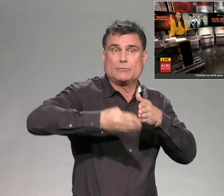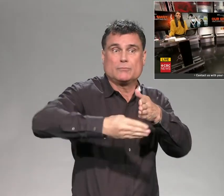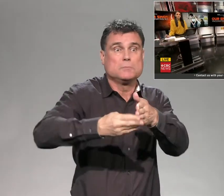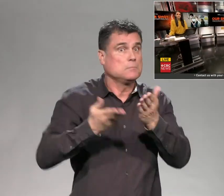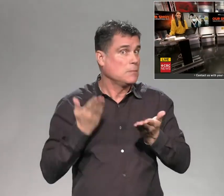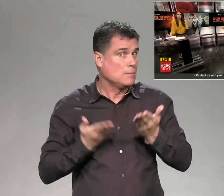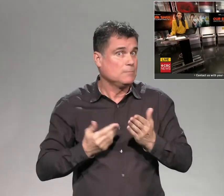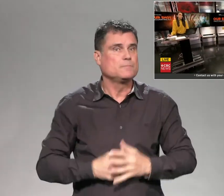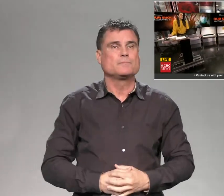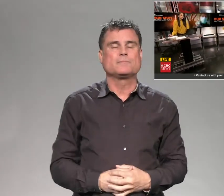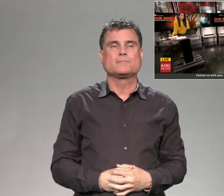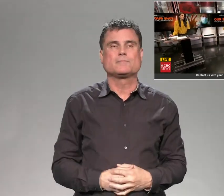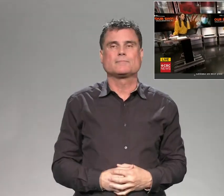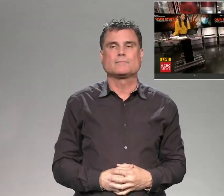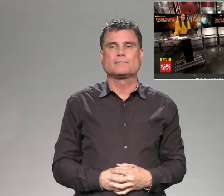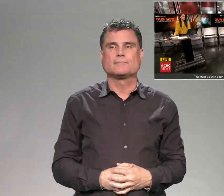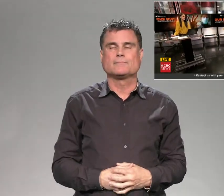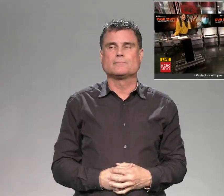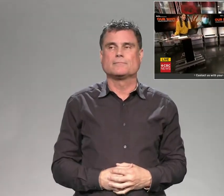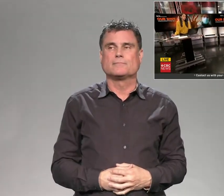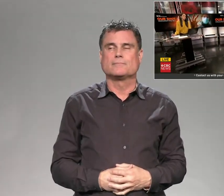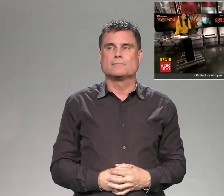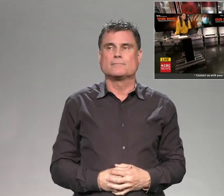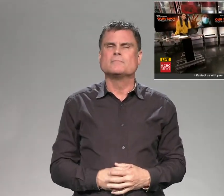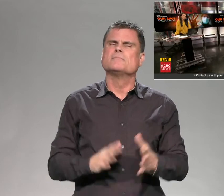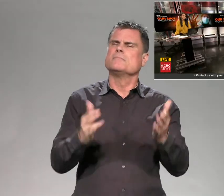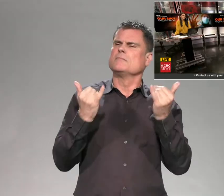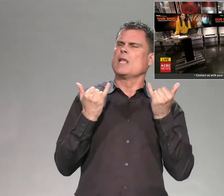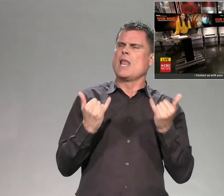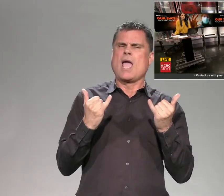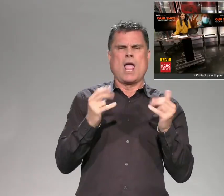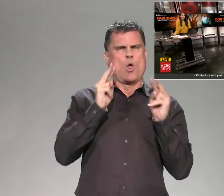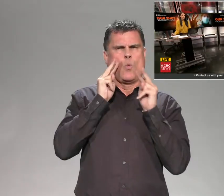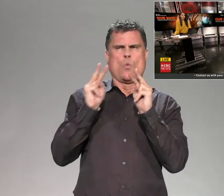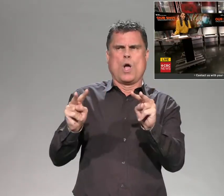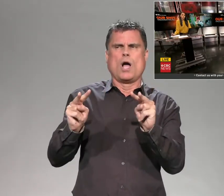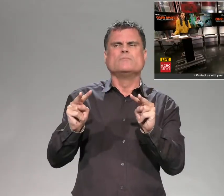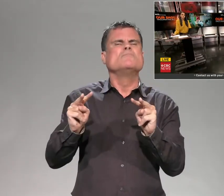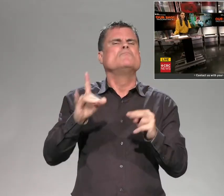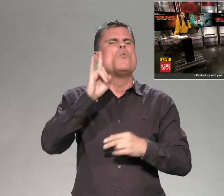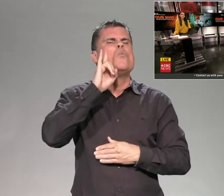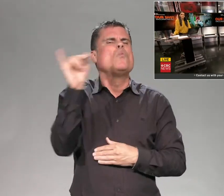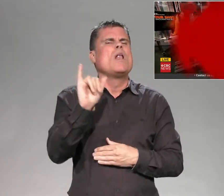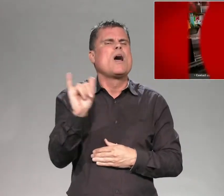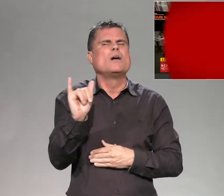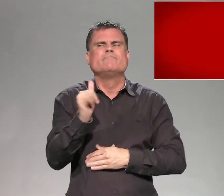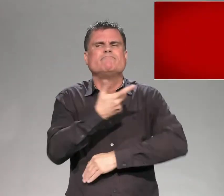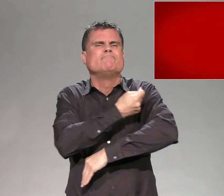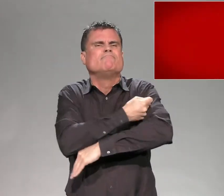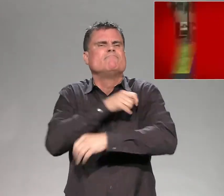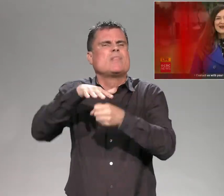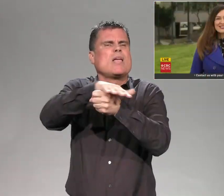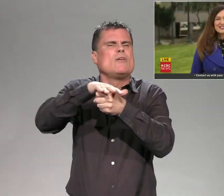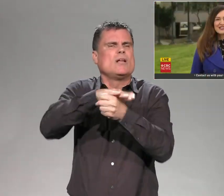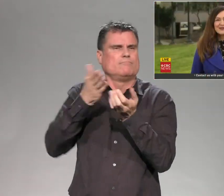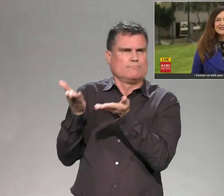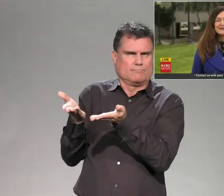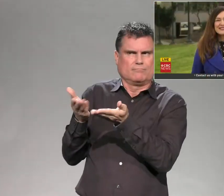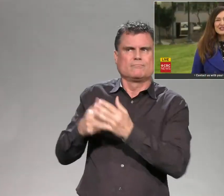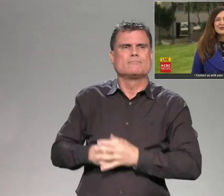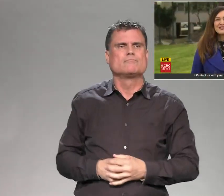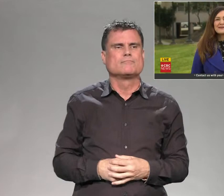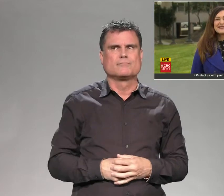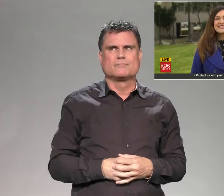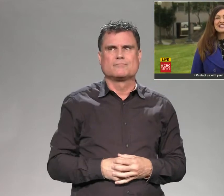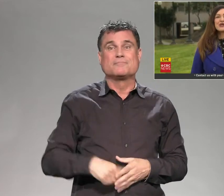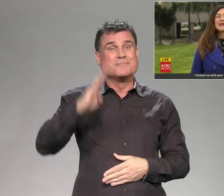just a moment, but first, let's take a look at how this mass vaccination rollout is going to work. Hi, I'm Angela Starrett with